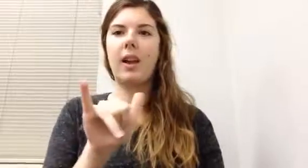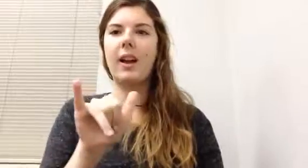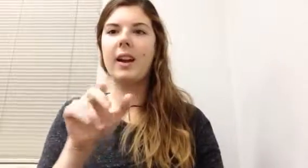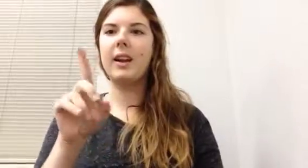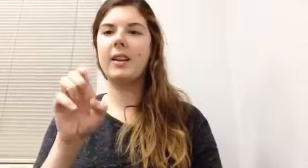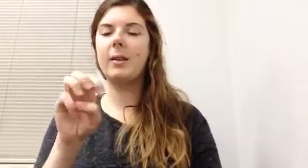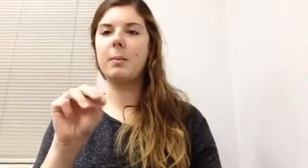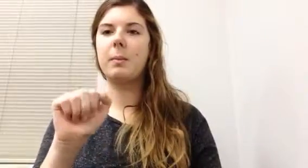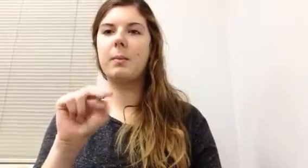because